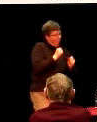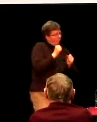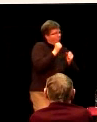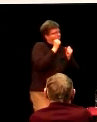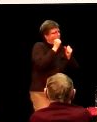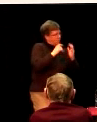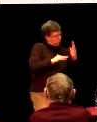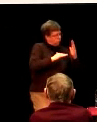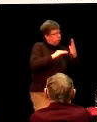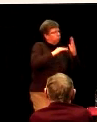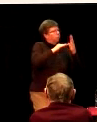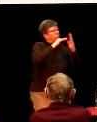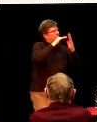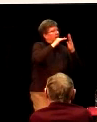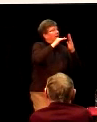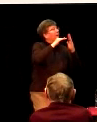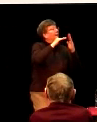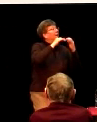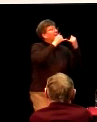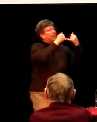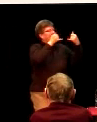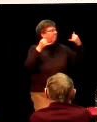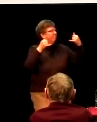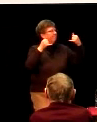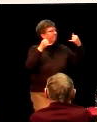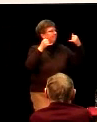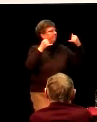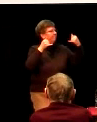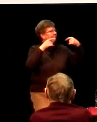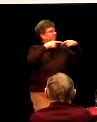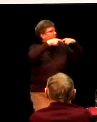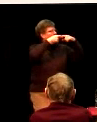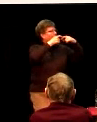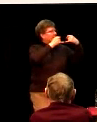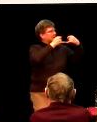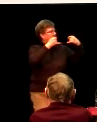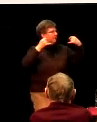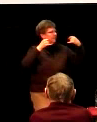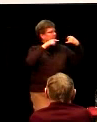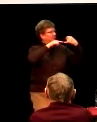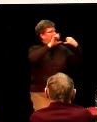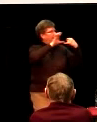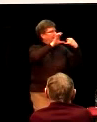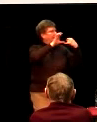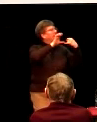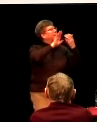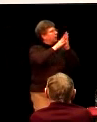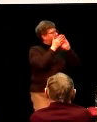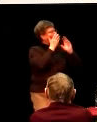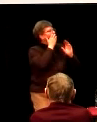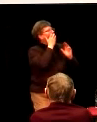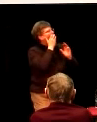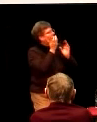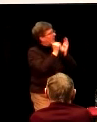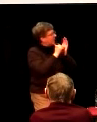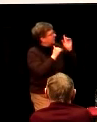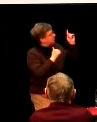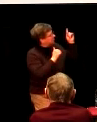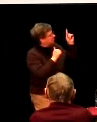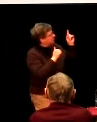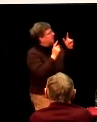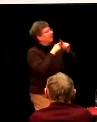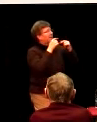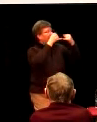about that most of the time. But then it pauses, and then it warms again. And then